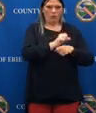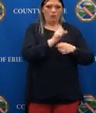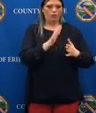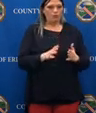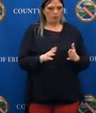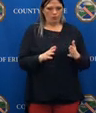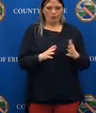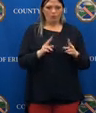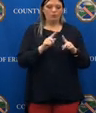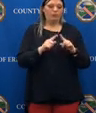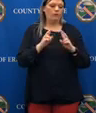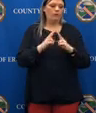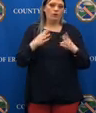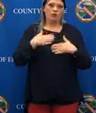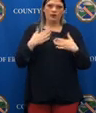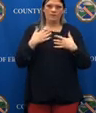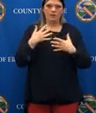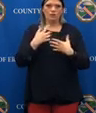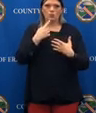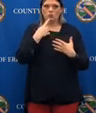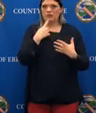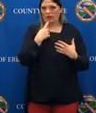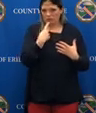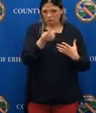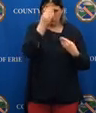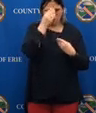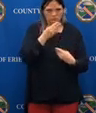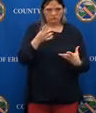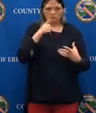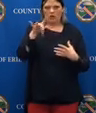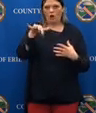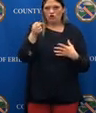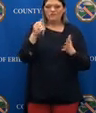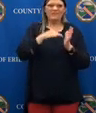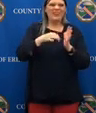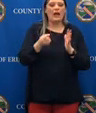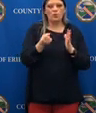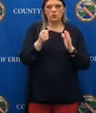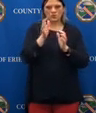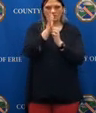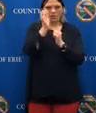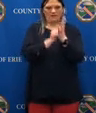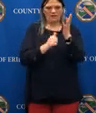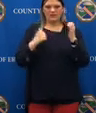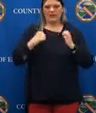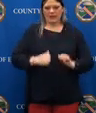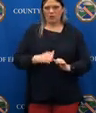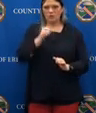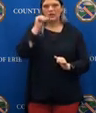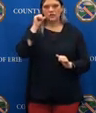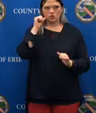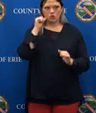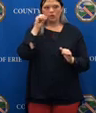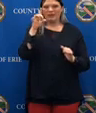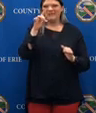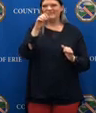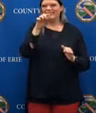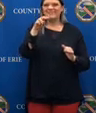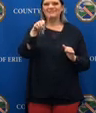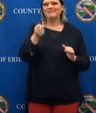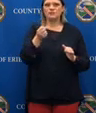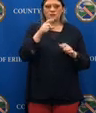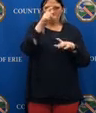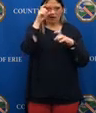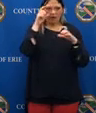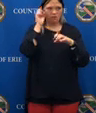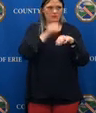I'm very glad to say that we received hundreds of thousands of gloves and gowns yesterday, and dozens of goggles, which will be going out